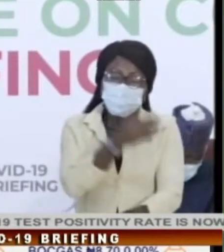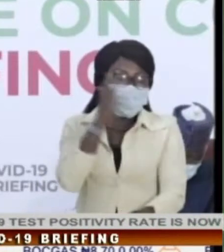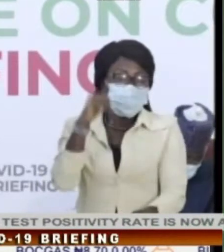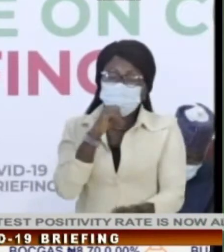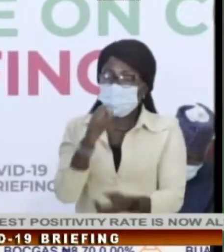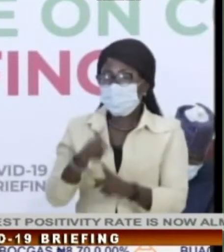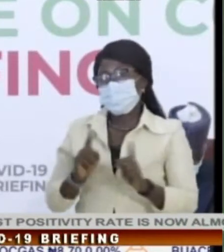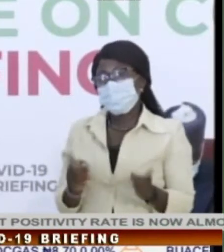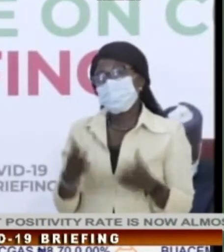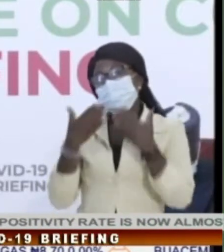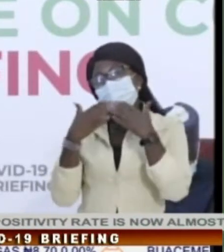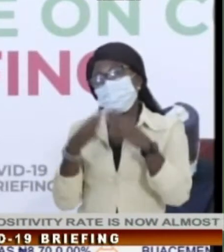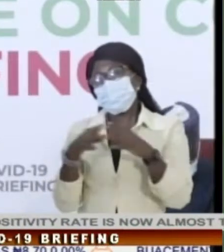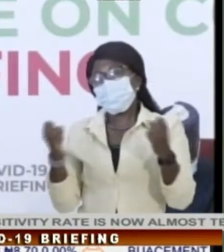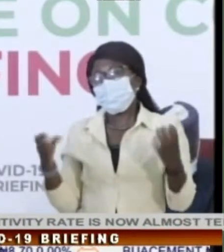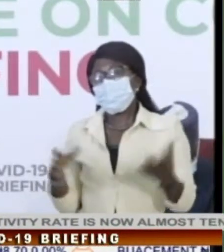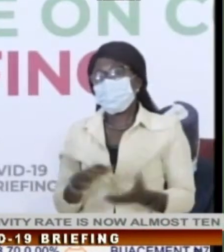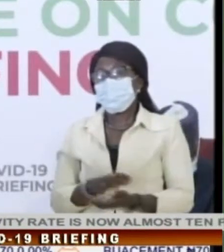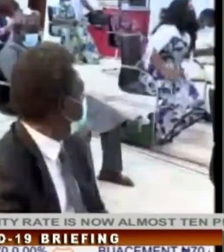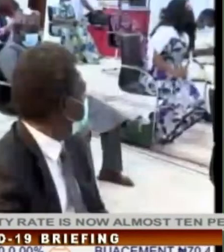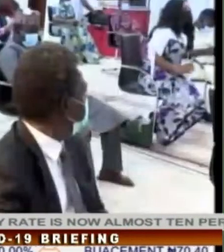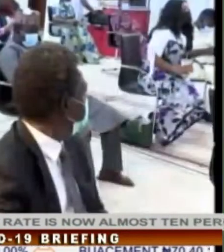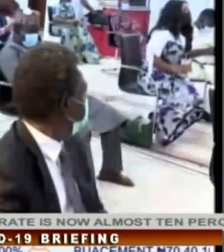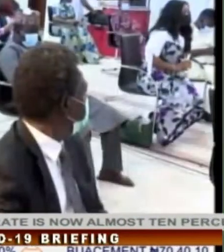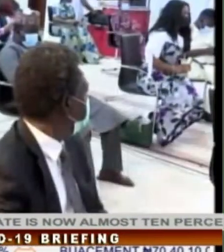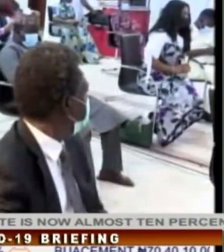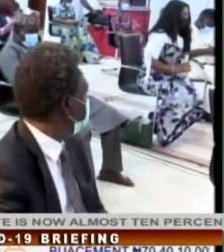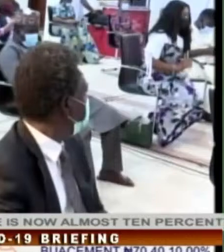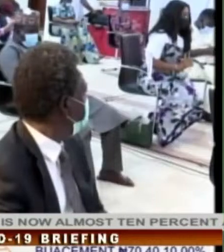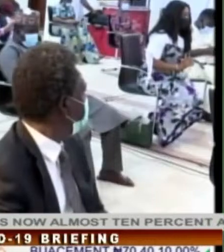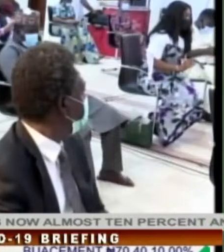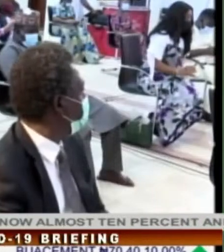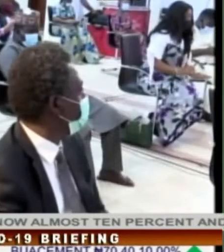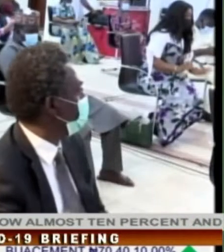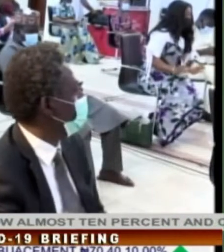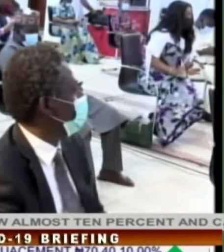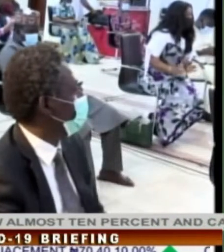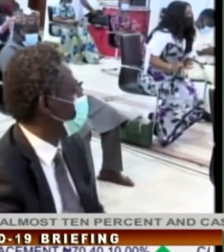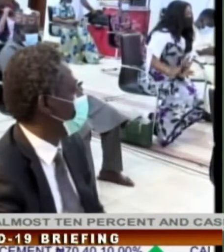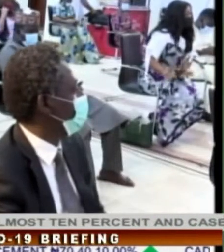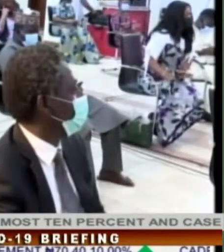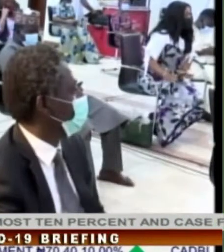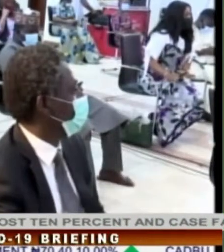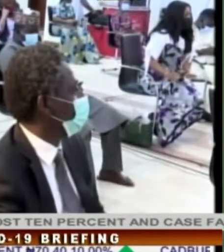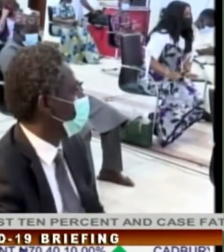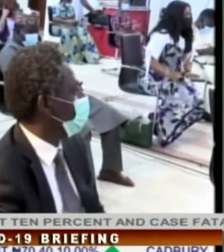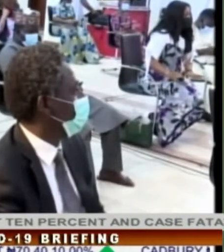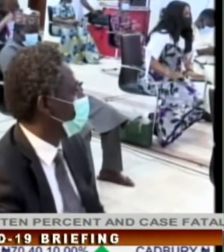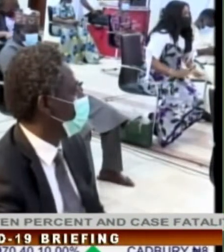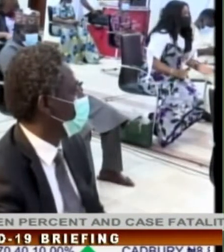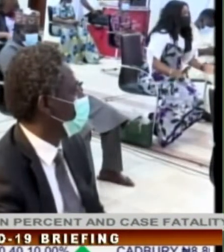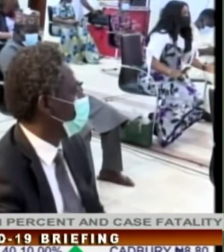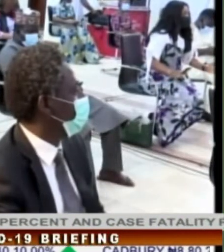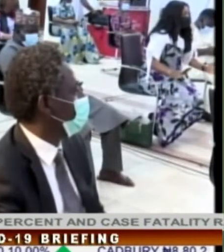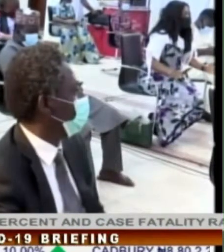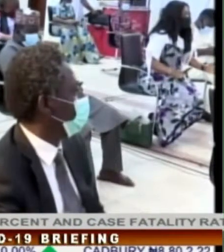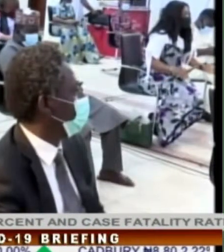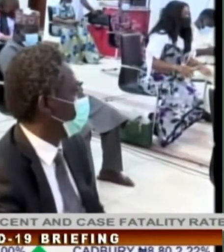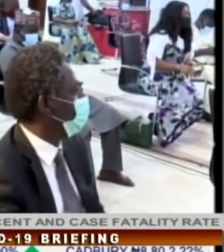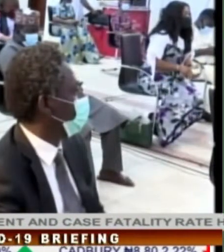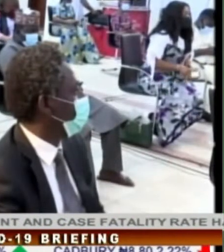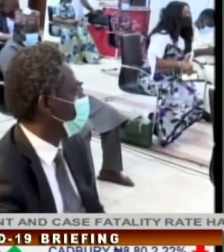exception. Thank you very much. Sorry, are you saying we don't have the exception of COVID patients in Nigeria? Sorry,